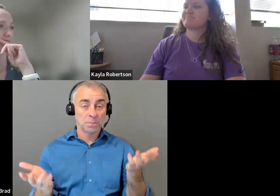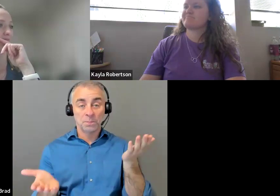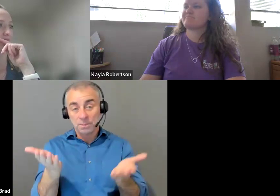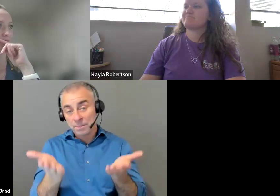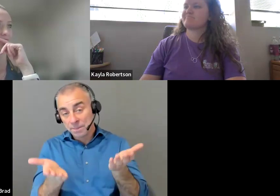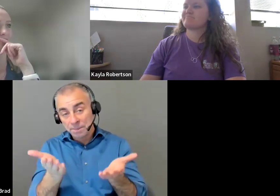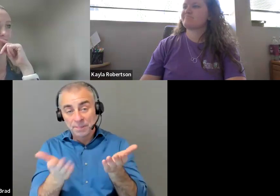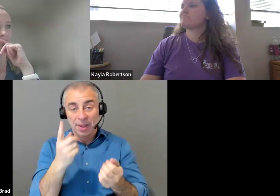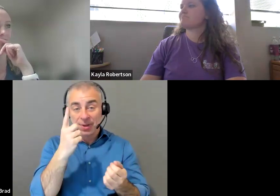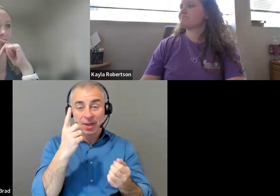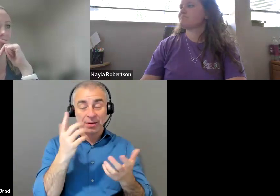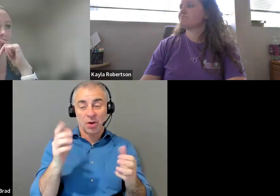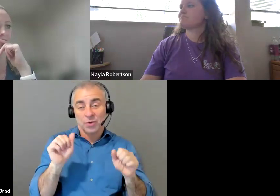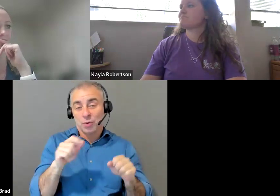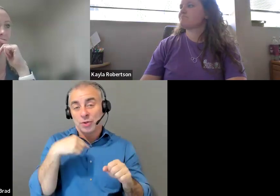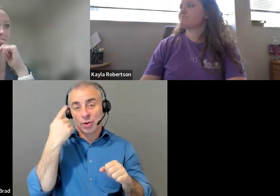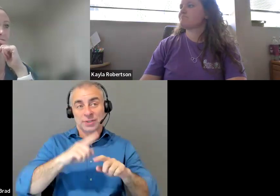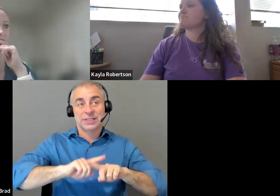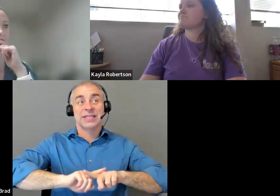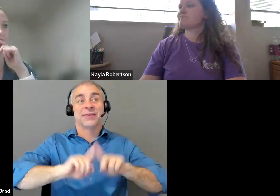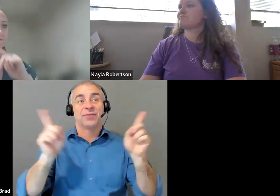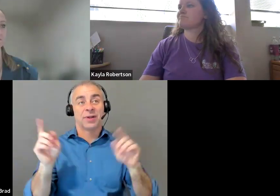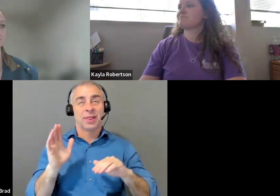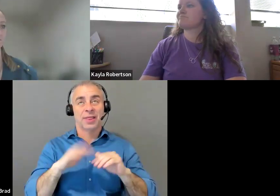it would look so different than just